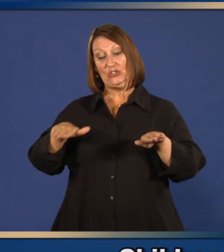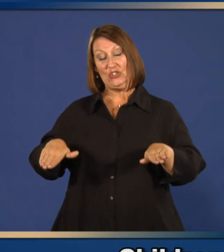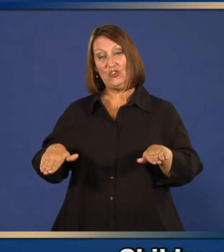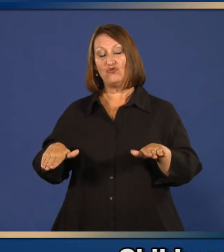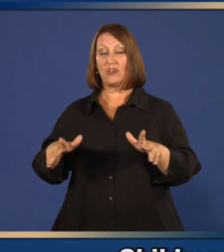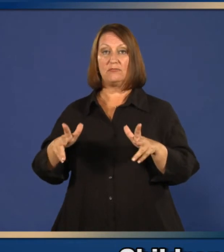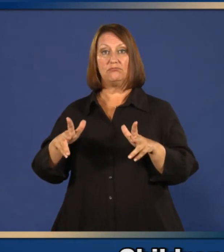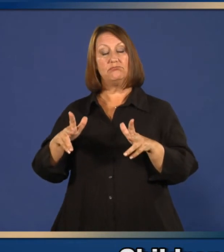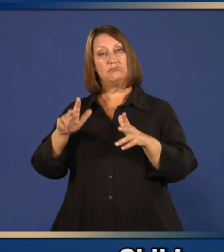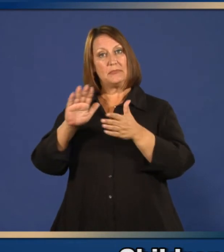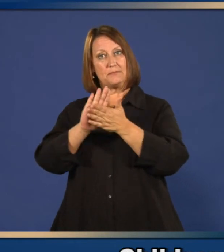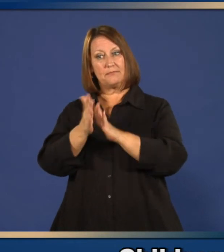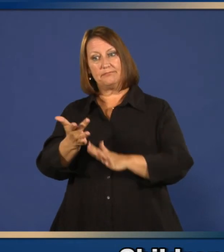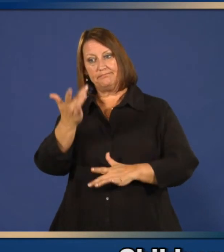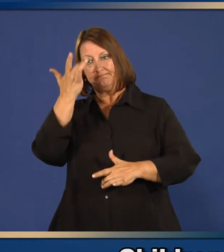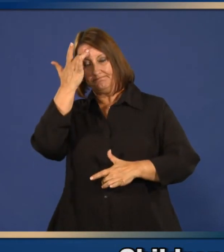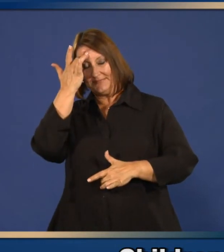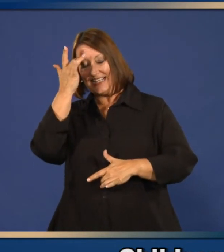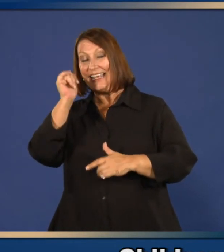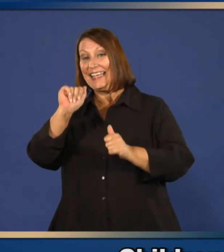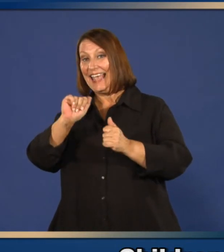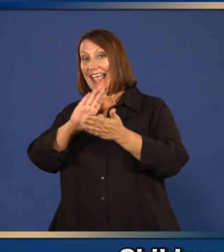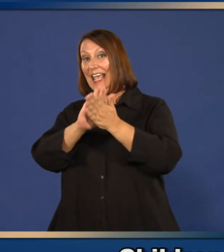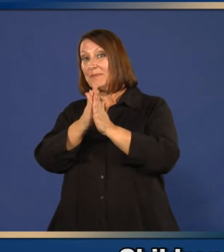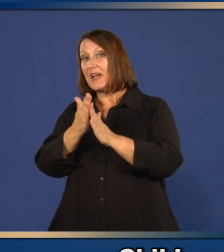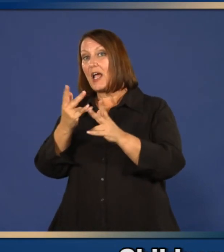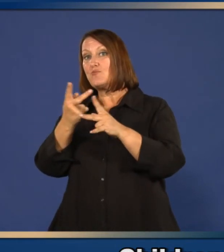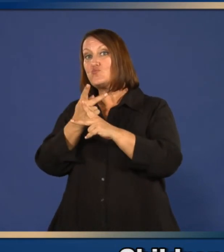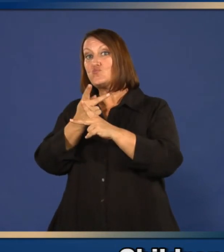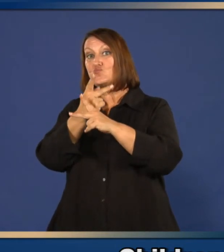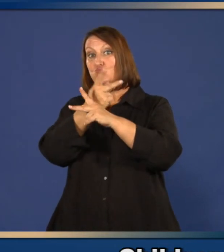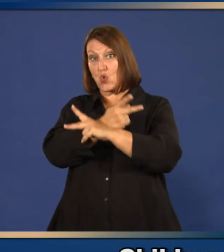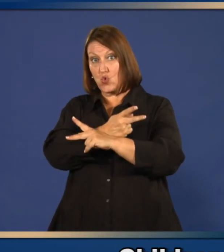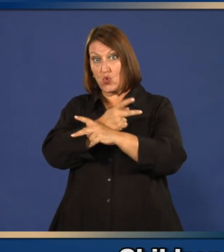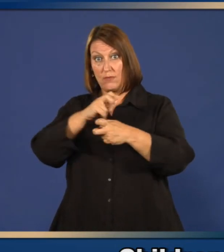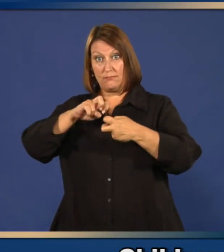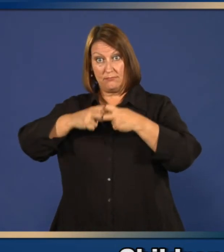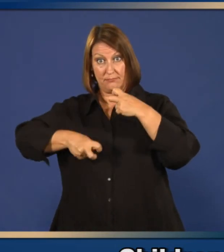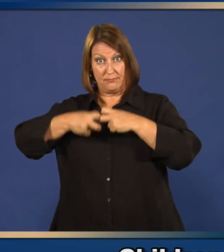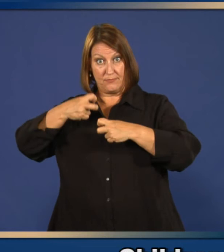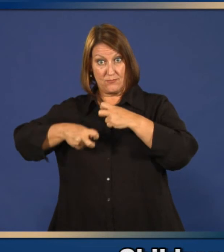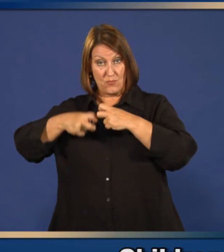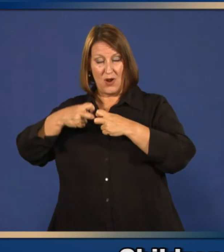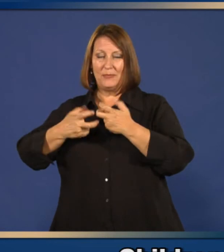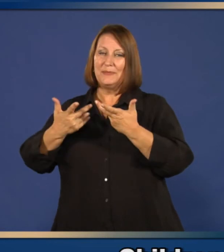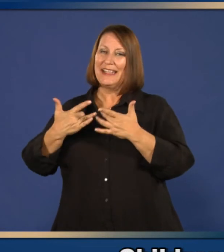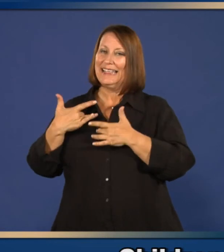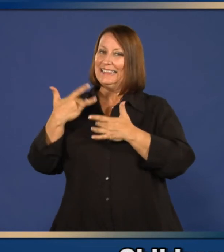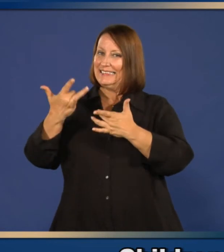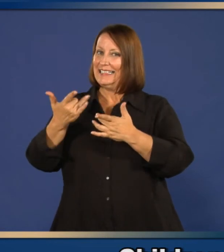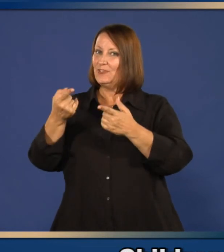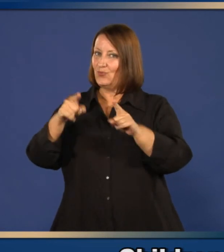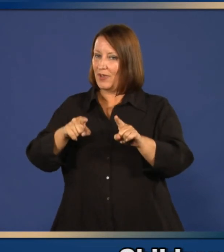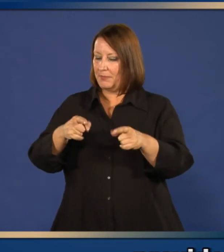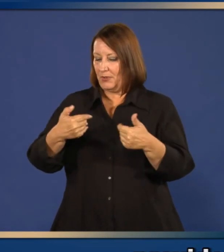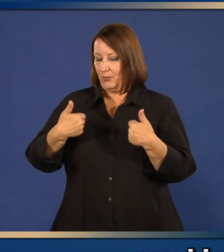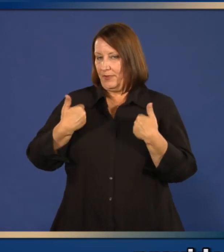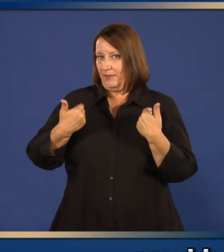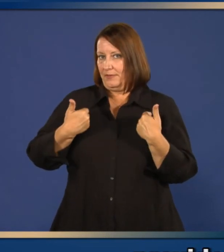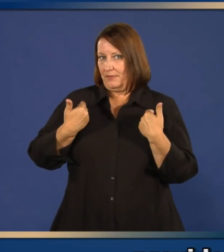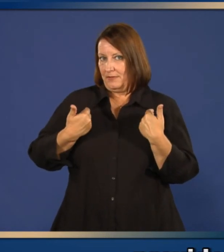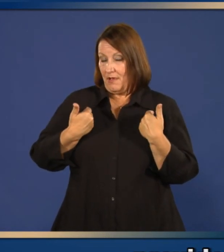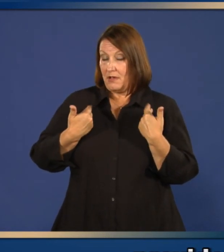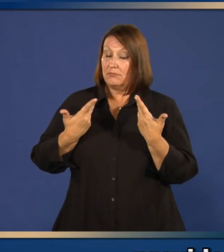Children are most vulnerable to complications from disease in their early years of life, when vaccines